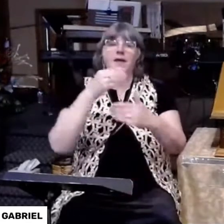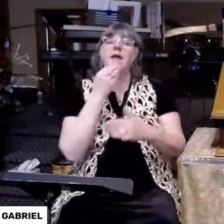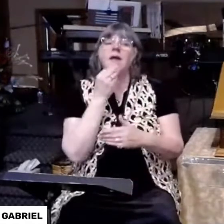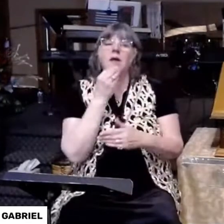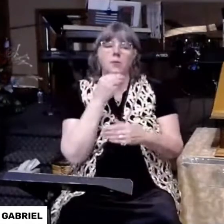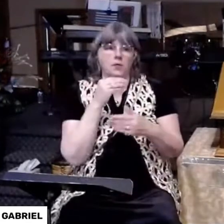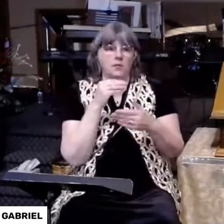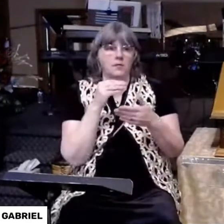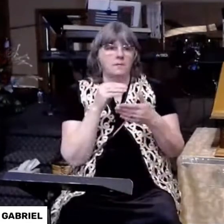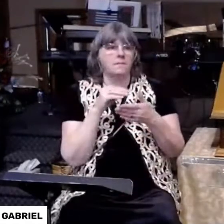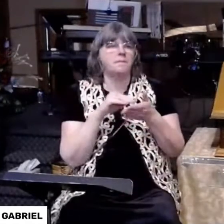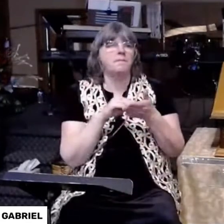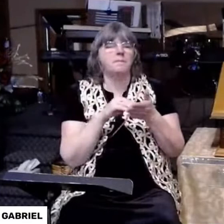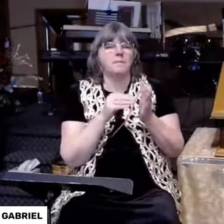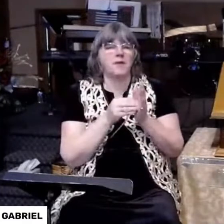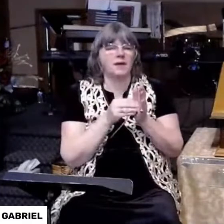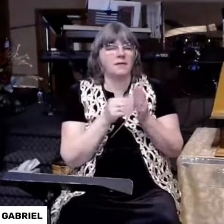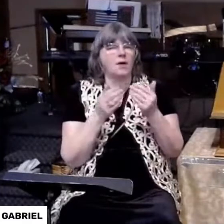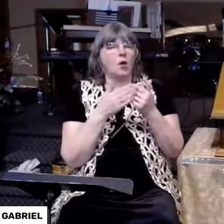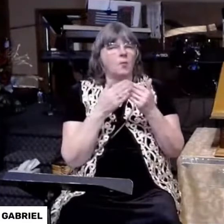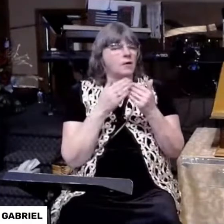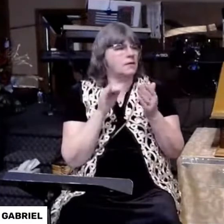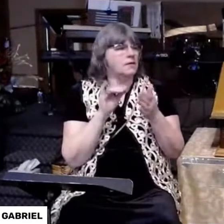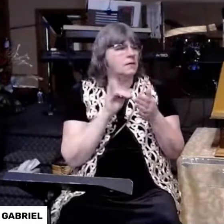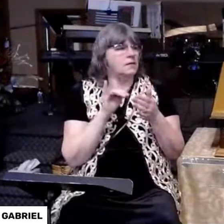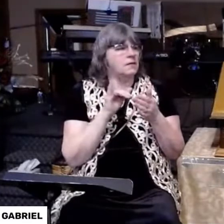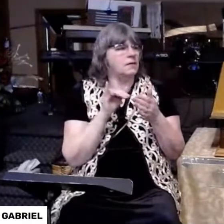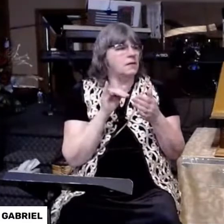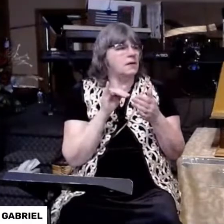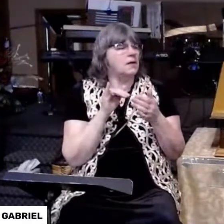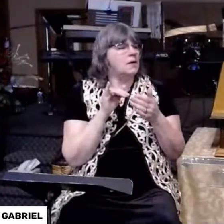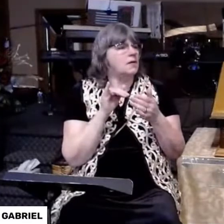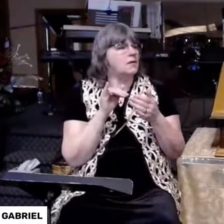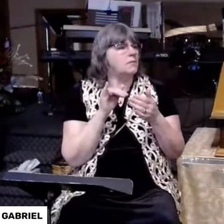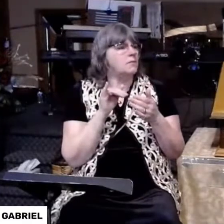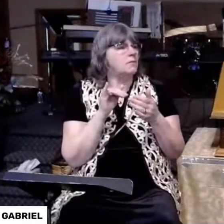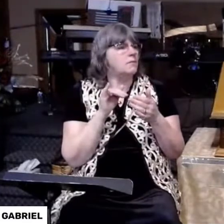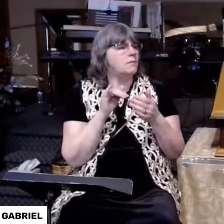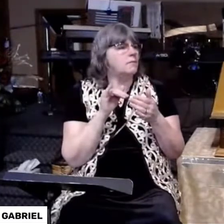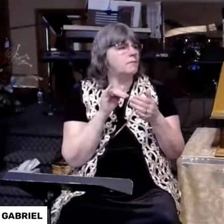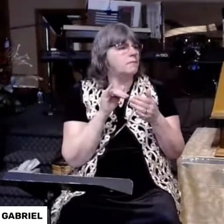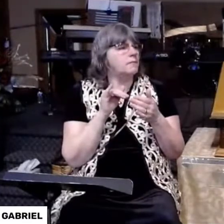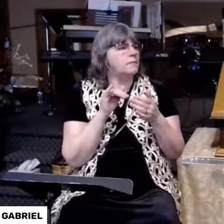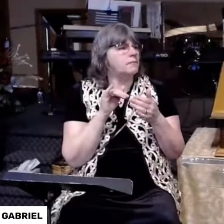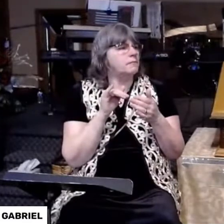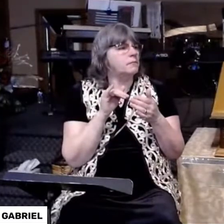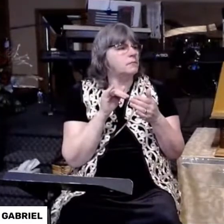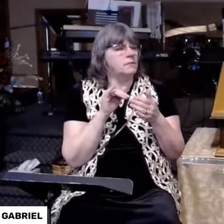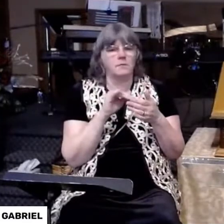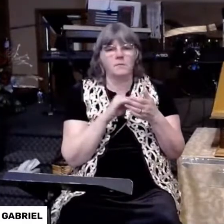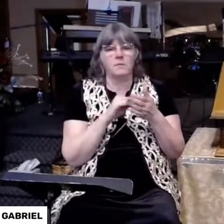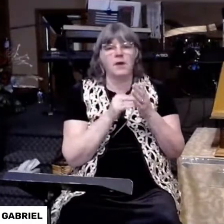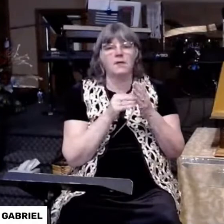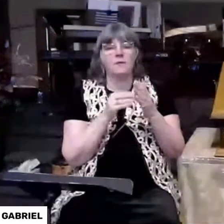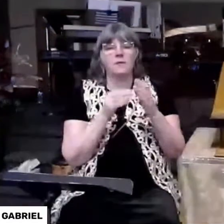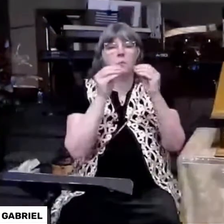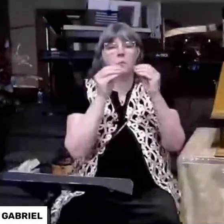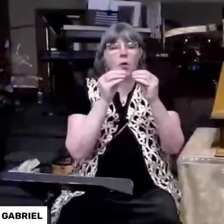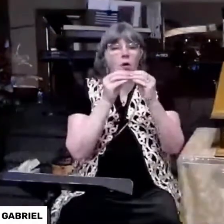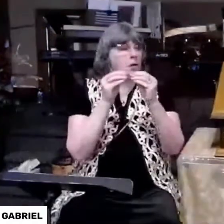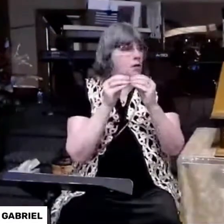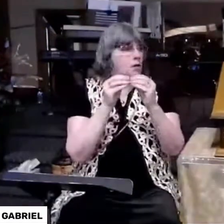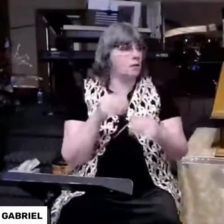comes from the word, a similar word is the word Yoter, Yoter. Yoter means more, like for example, if I